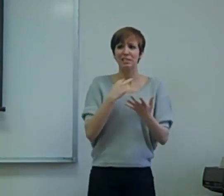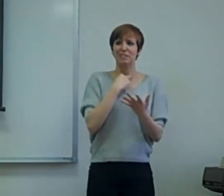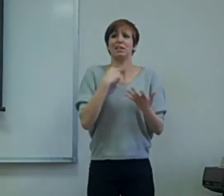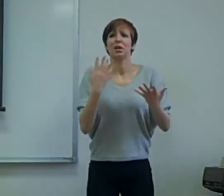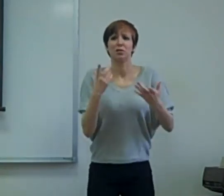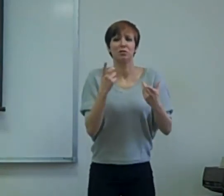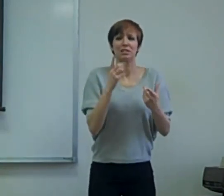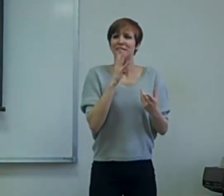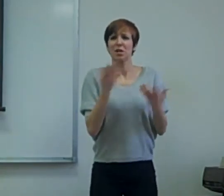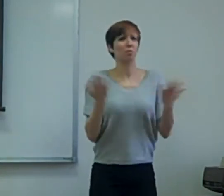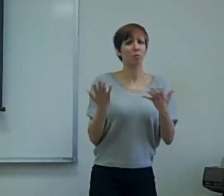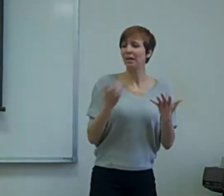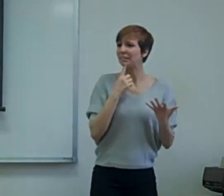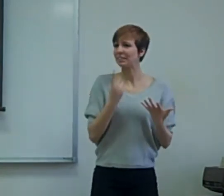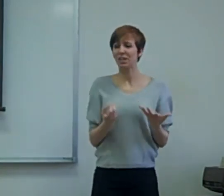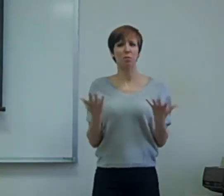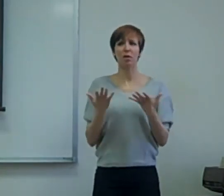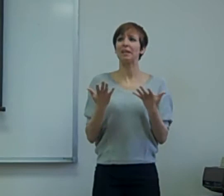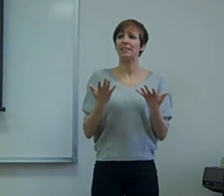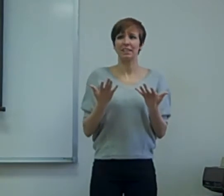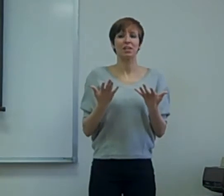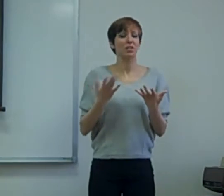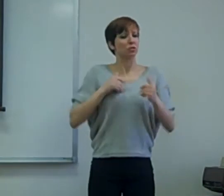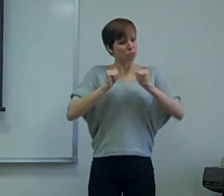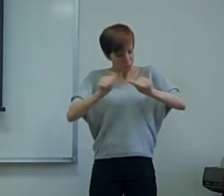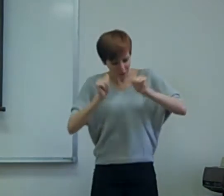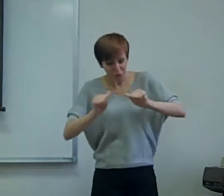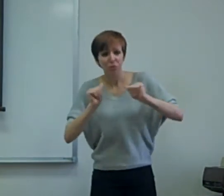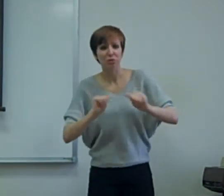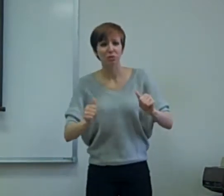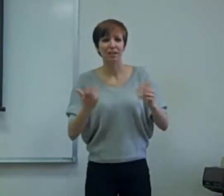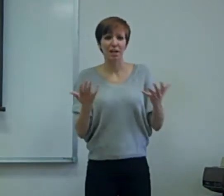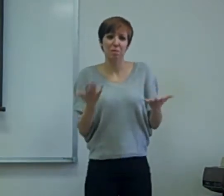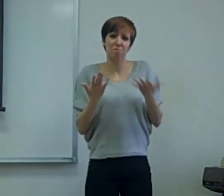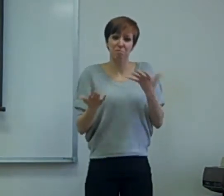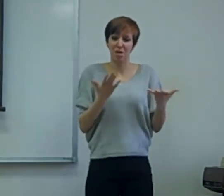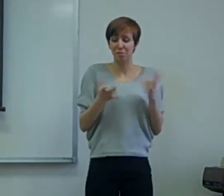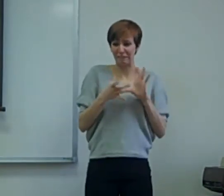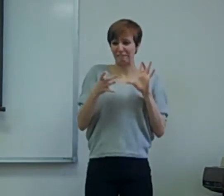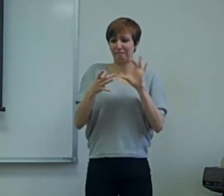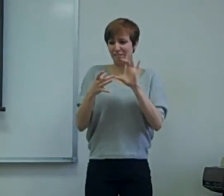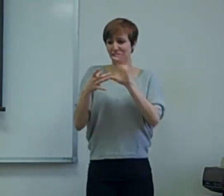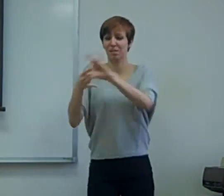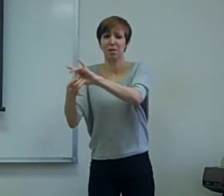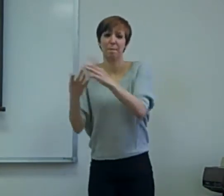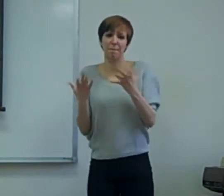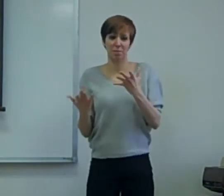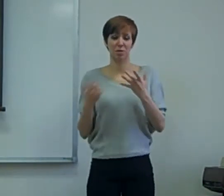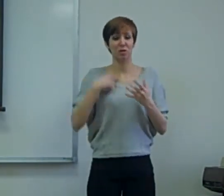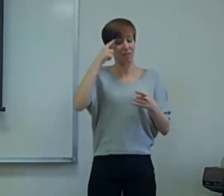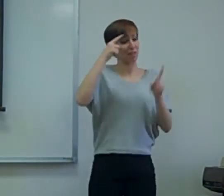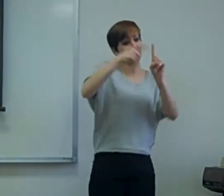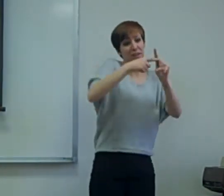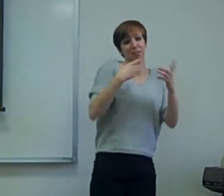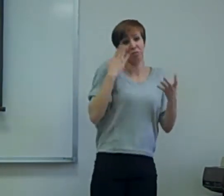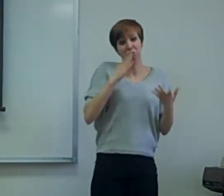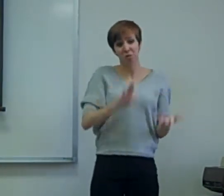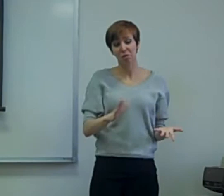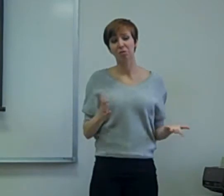somewhere with something that seemed somehow positive to her, okay? And about 5 years, I